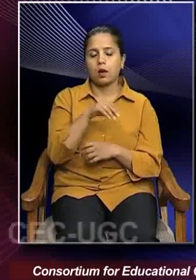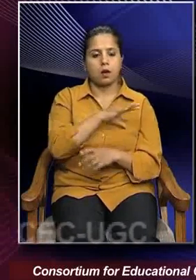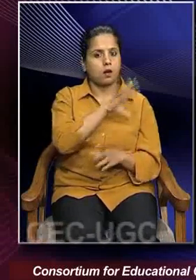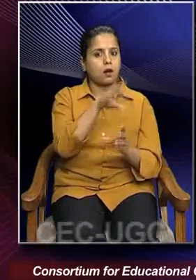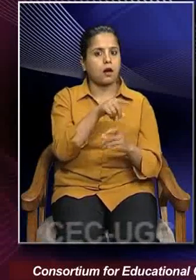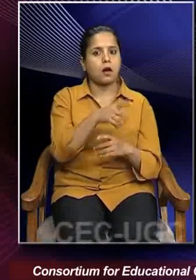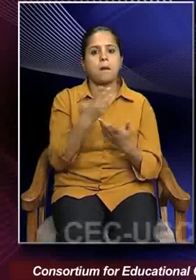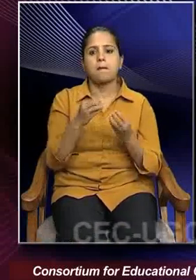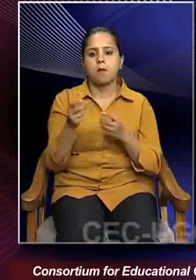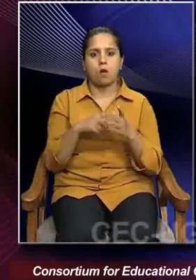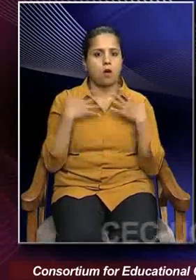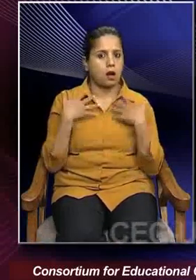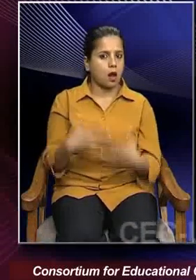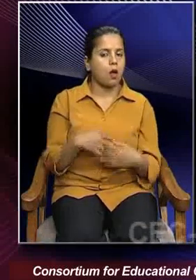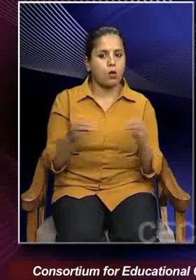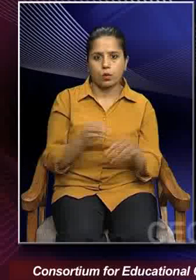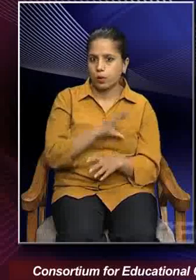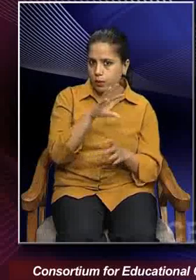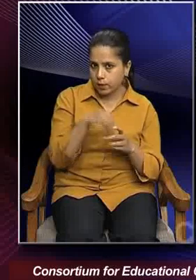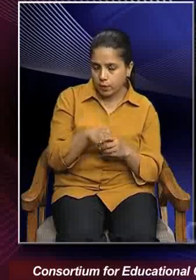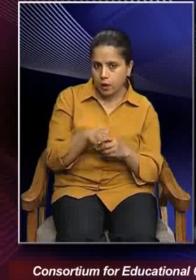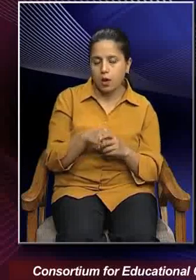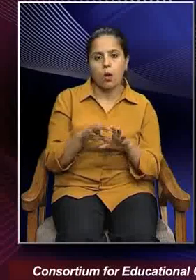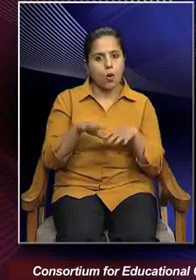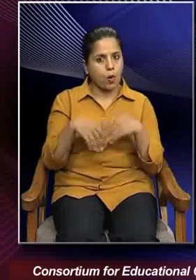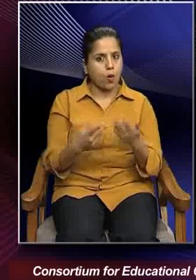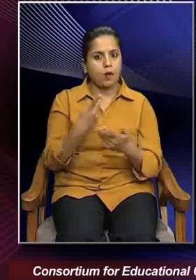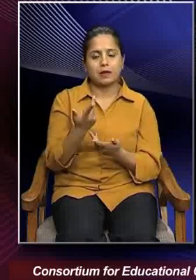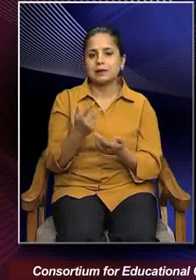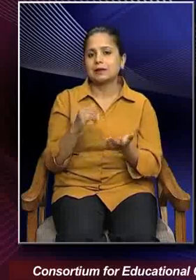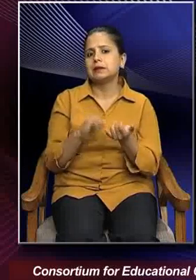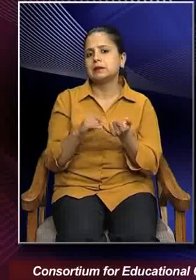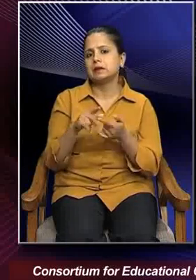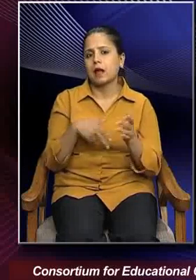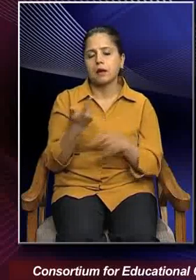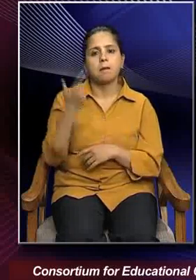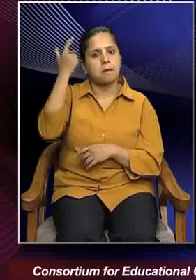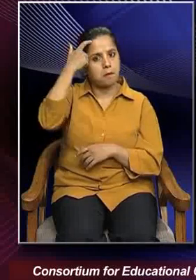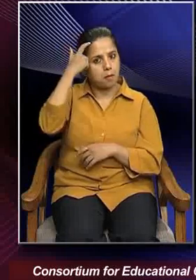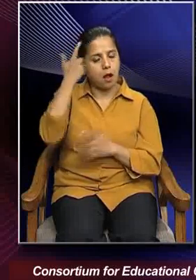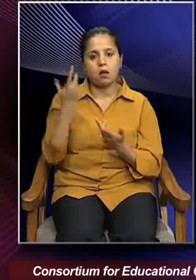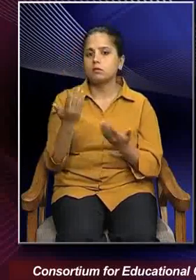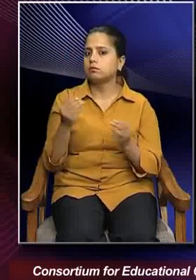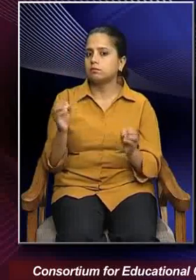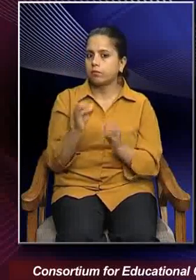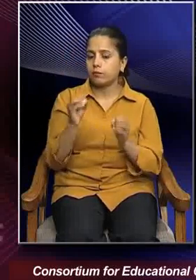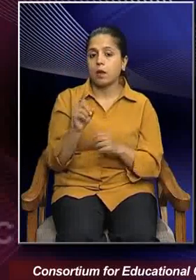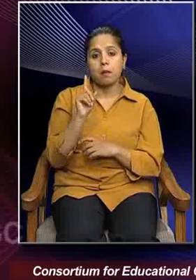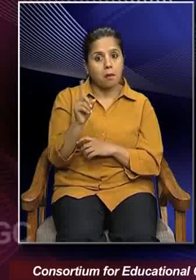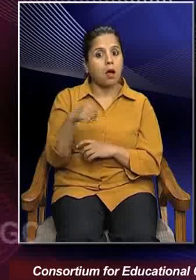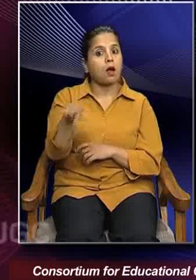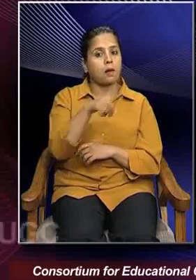the body, neither can it be attributed to senses or mind. Instead, it